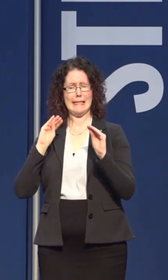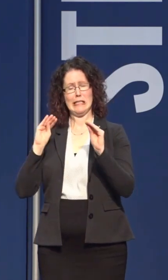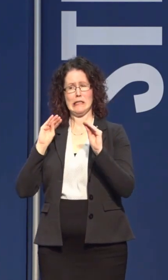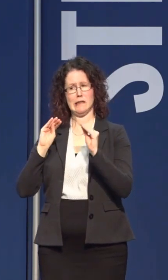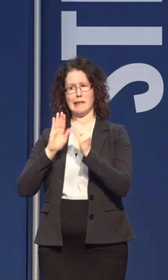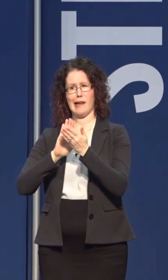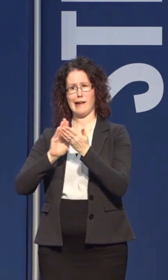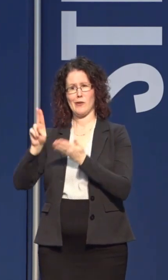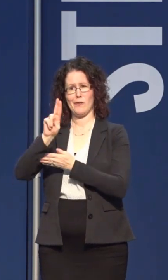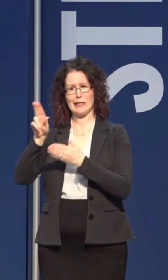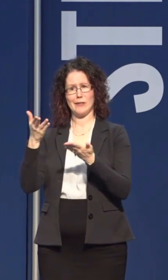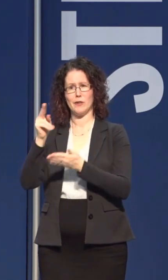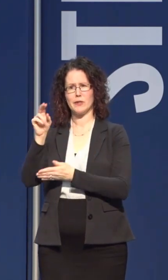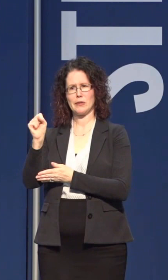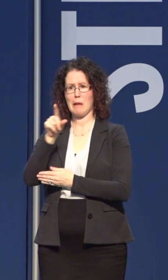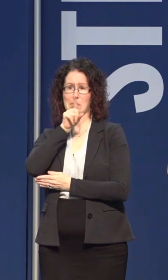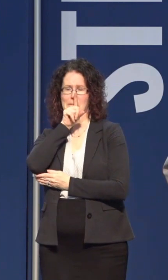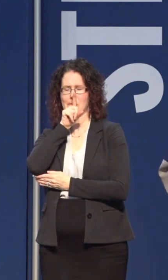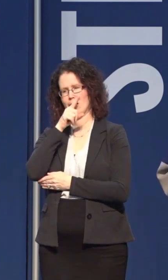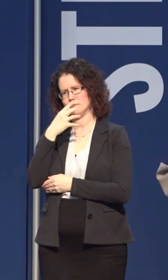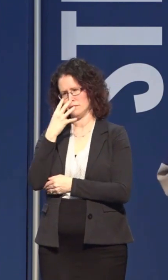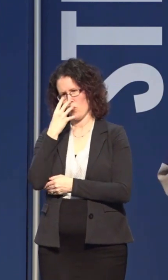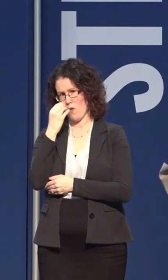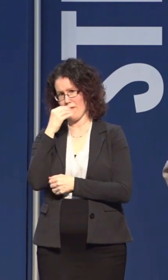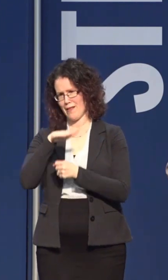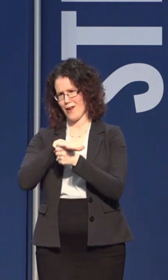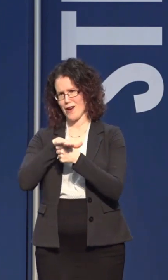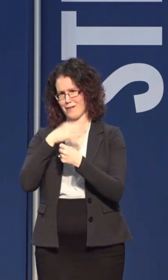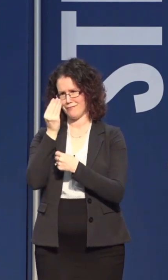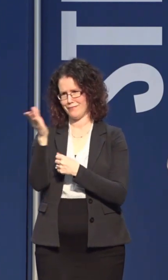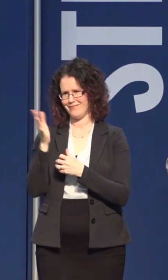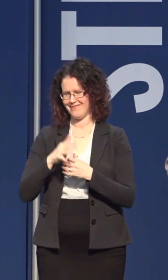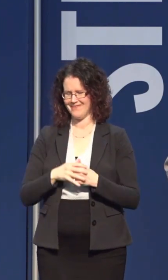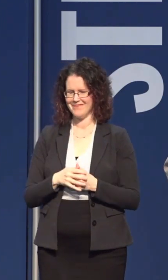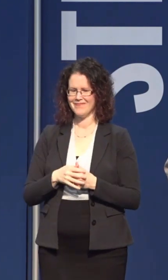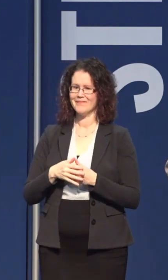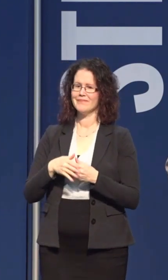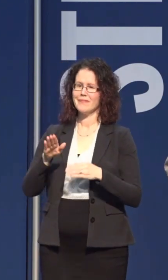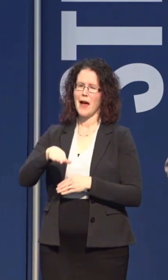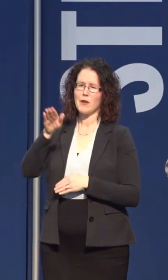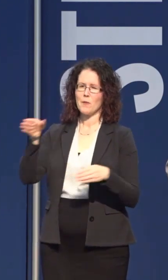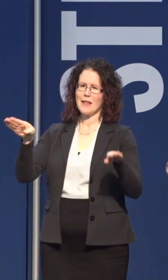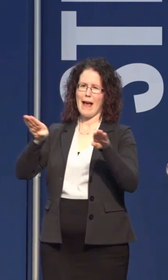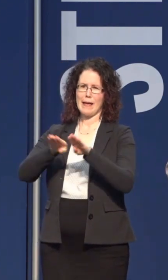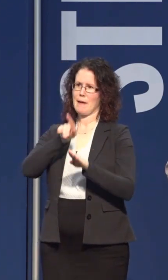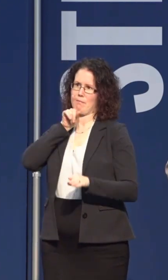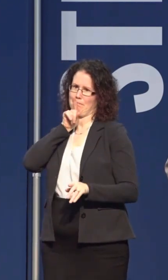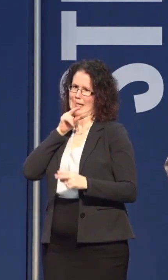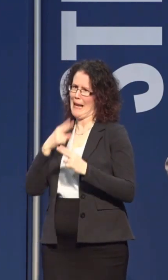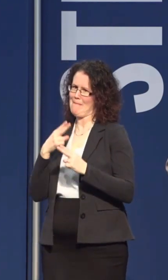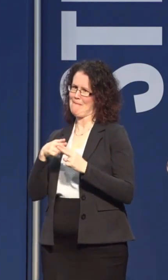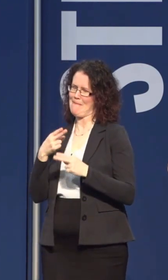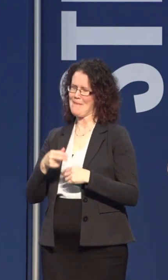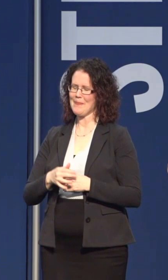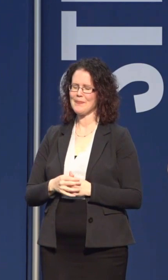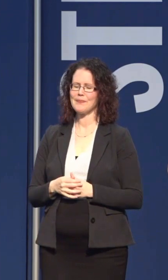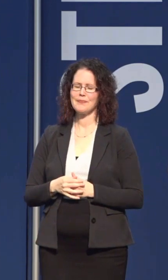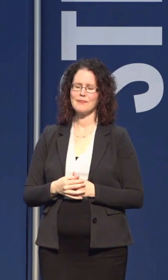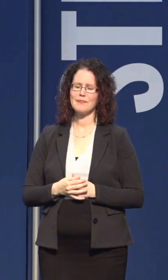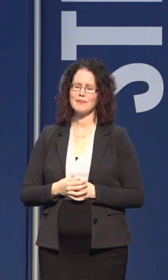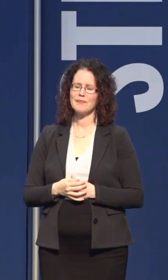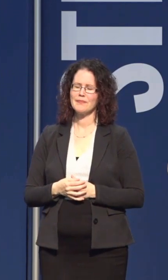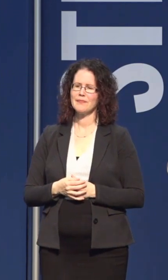Wolfville, here in the valley, or up in the valley. I won't say which one, though. One day at work, I